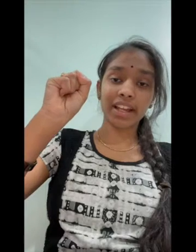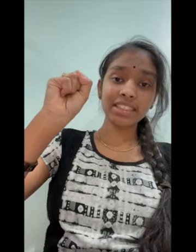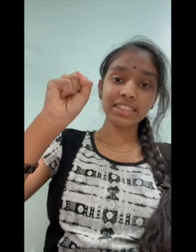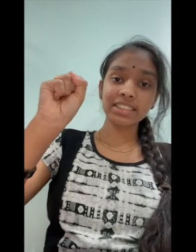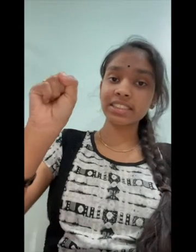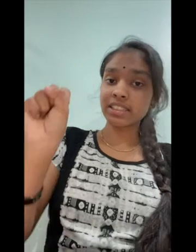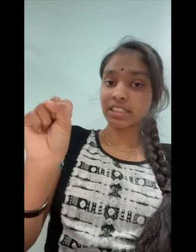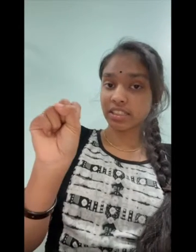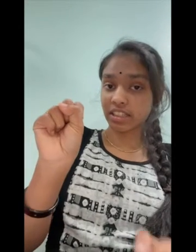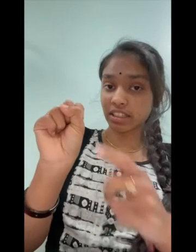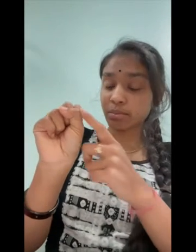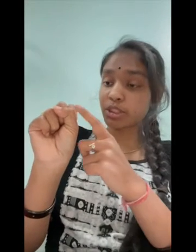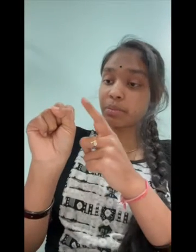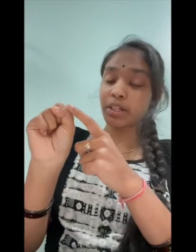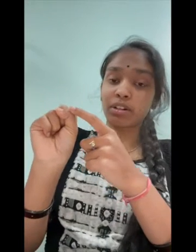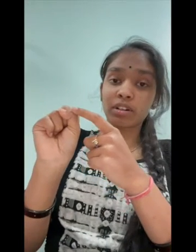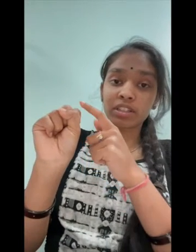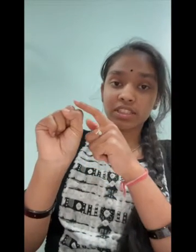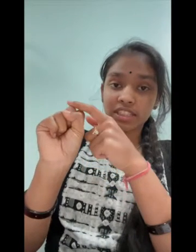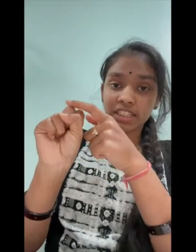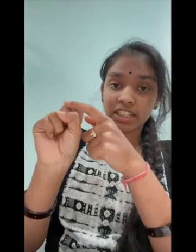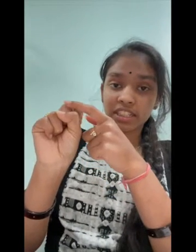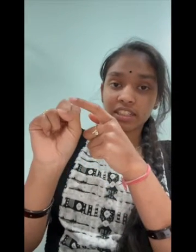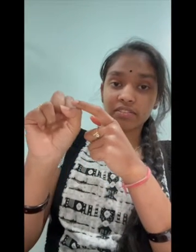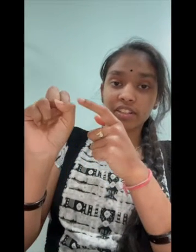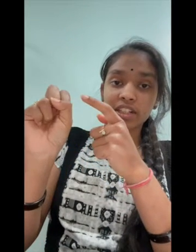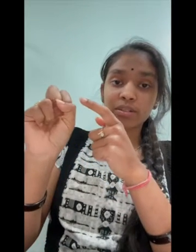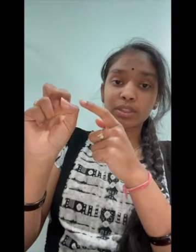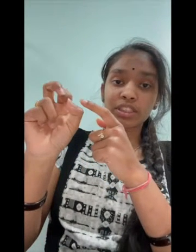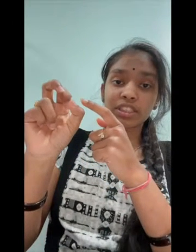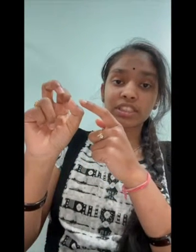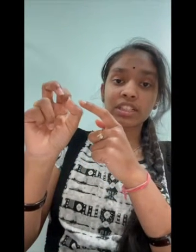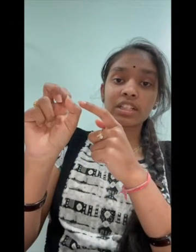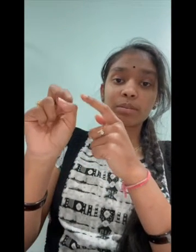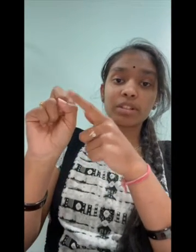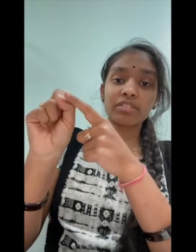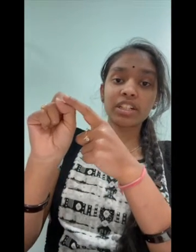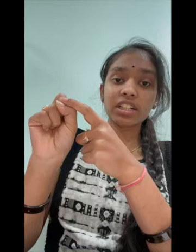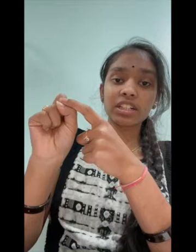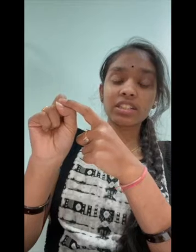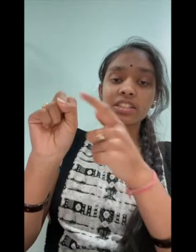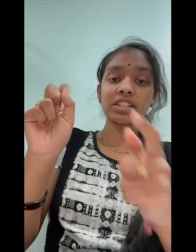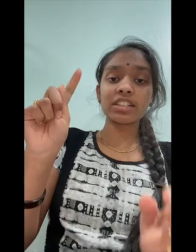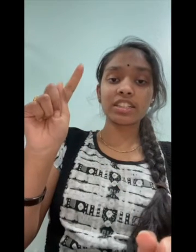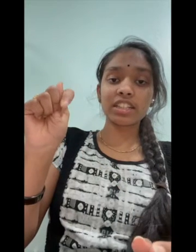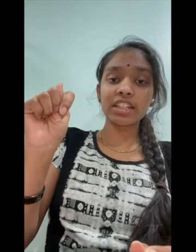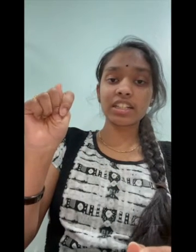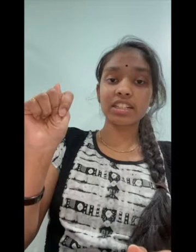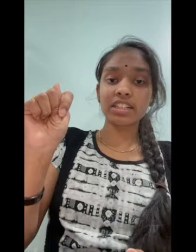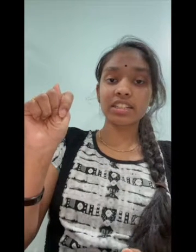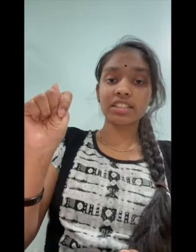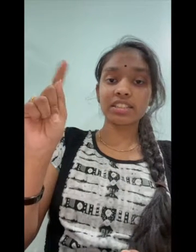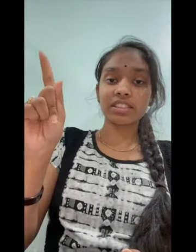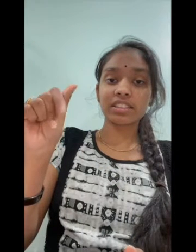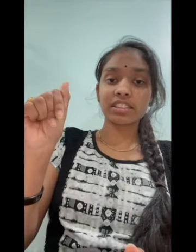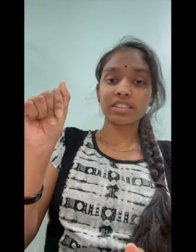S, the thumb should be on the second finger, which is the middle finger. T,